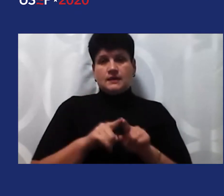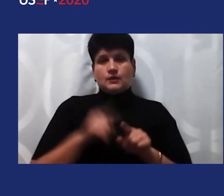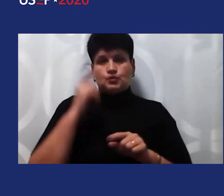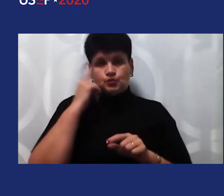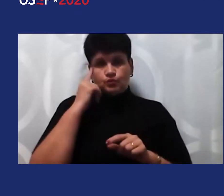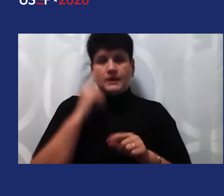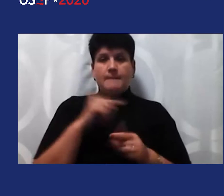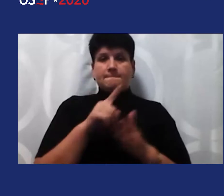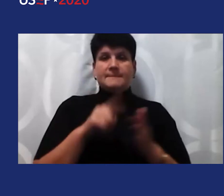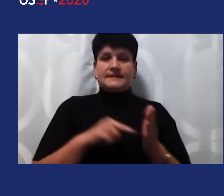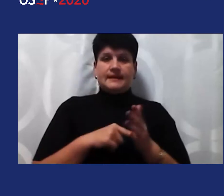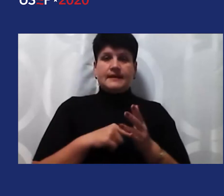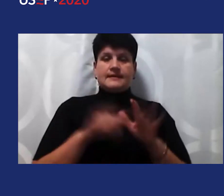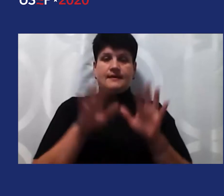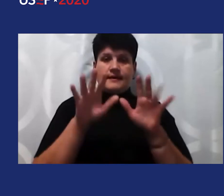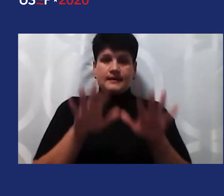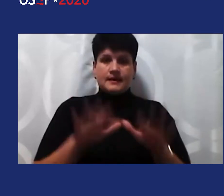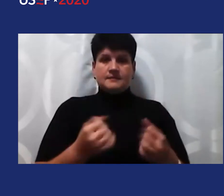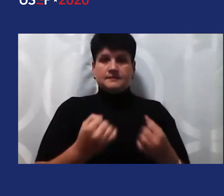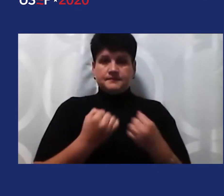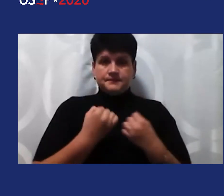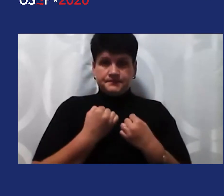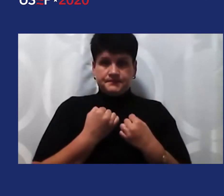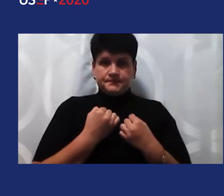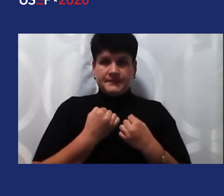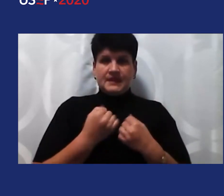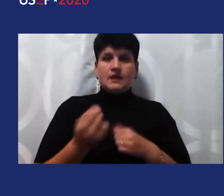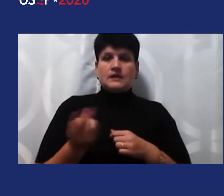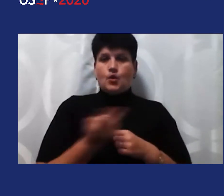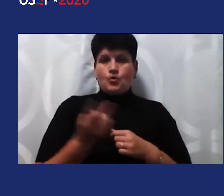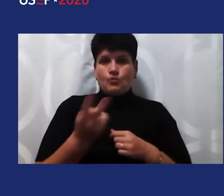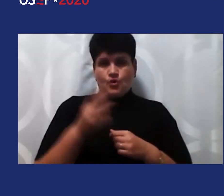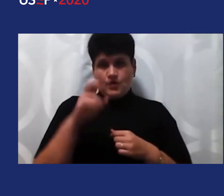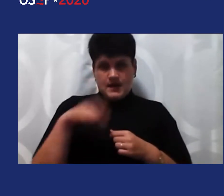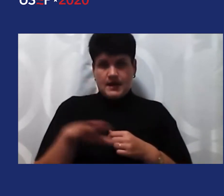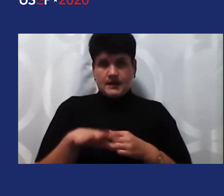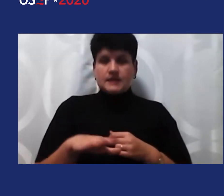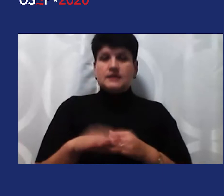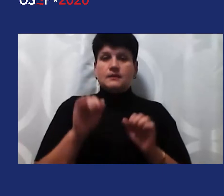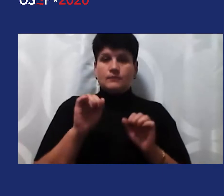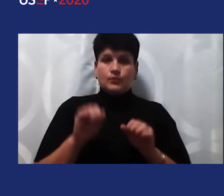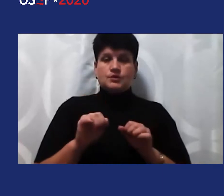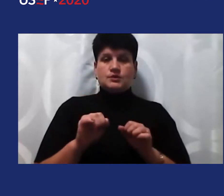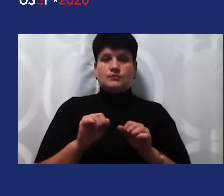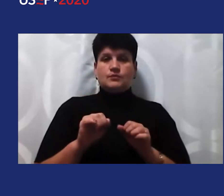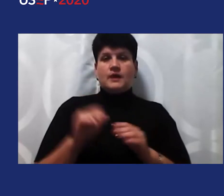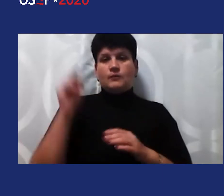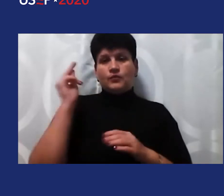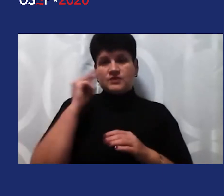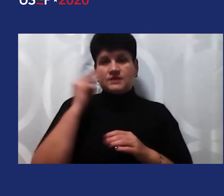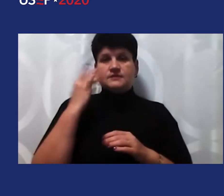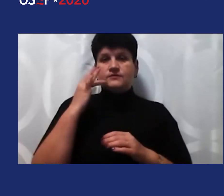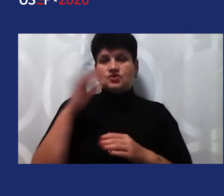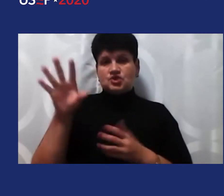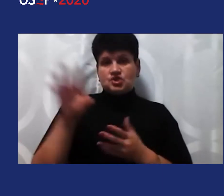And cyber security becomes the requirement, the must for all